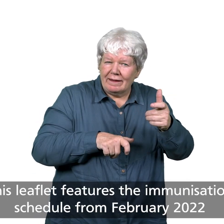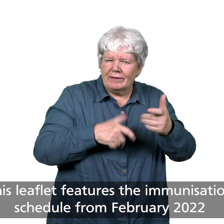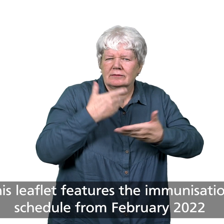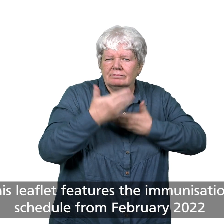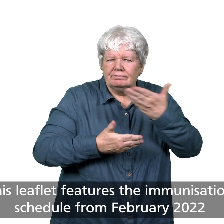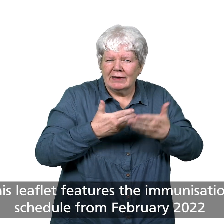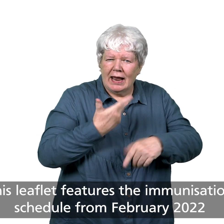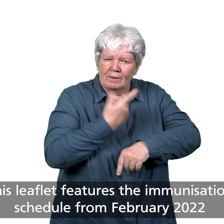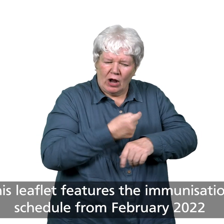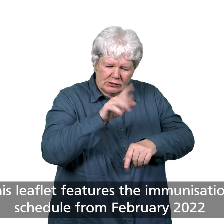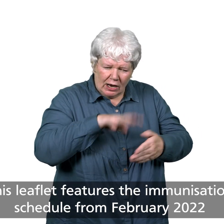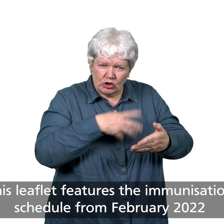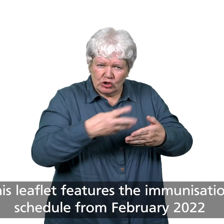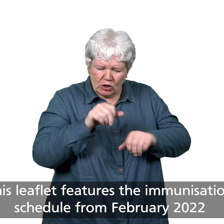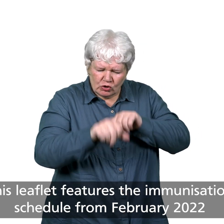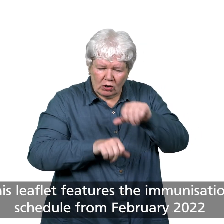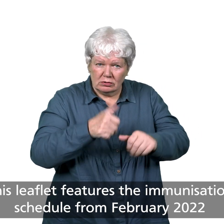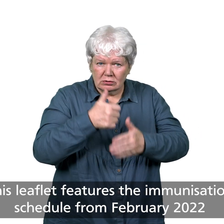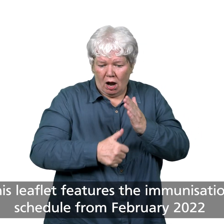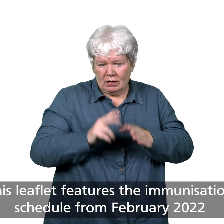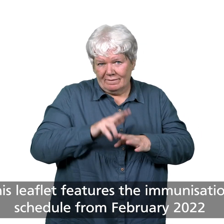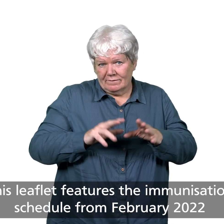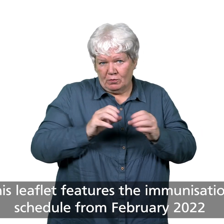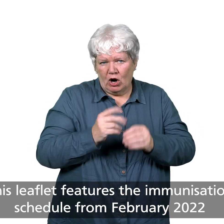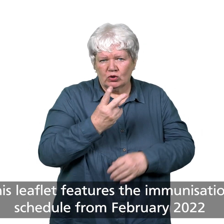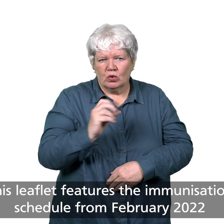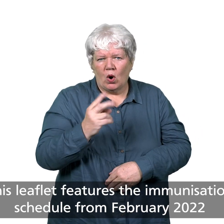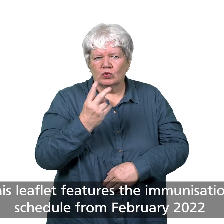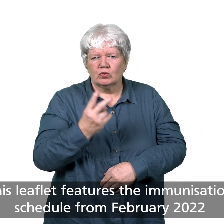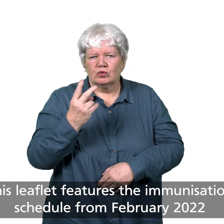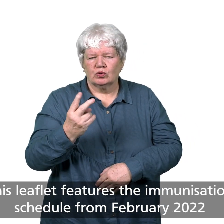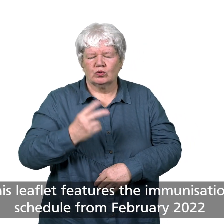This leaflet features the immunisation schedule from February 2022.